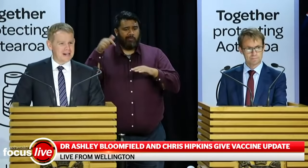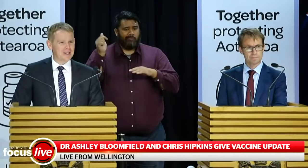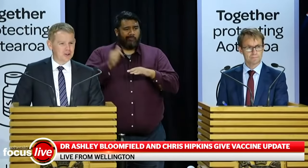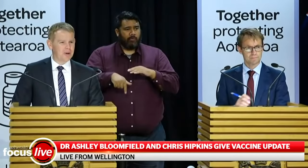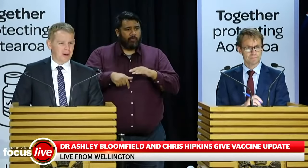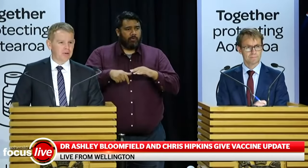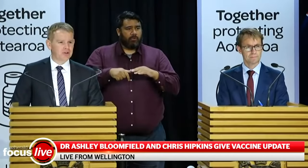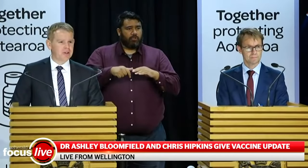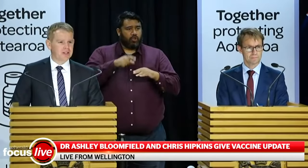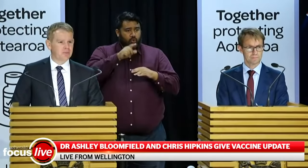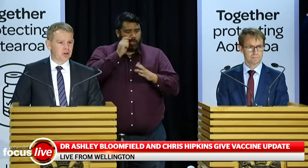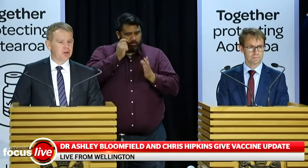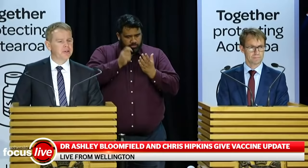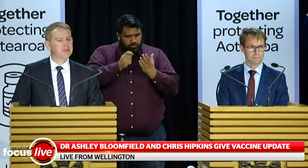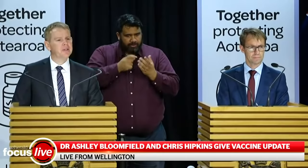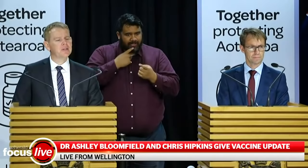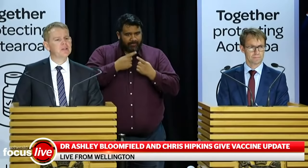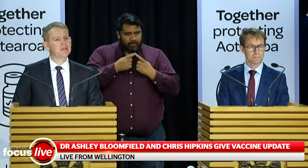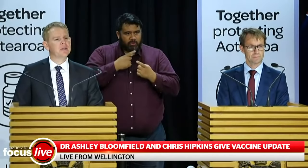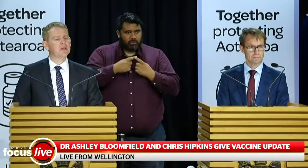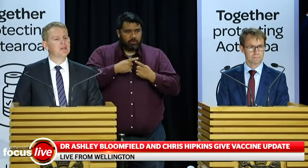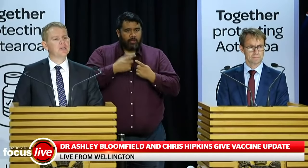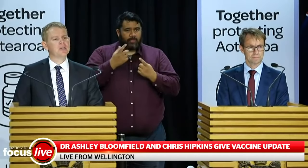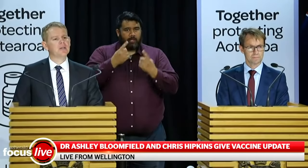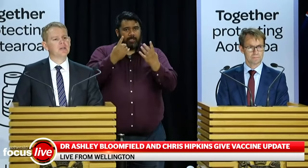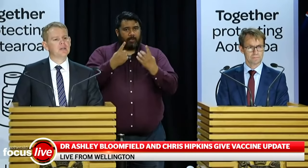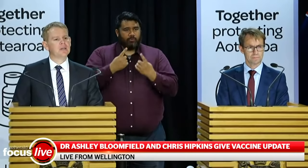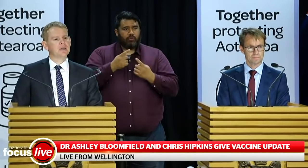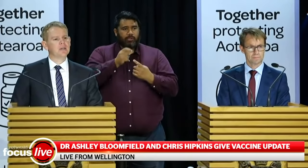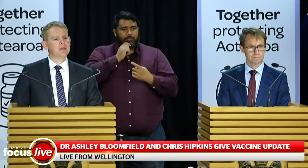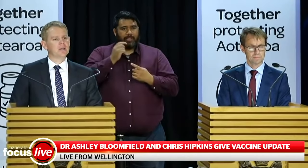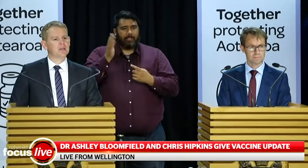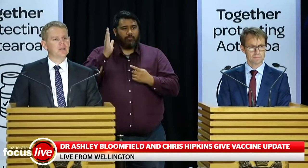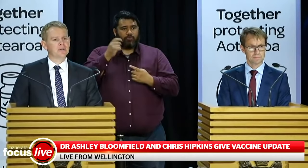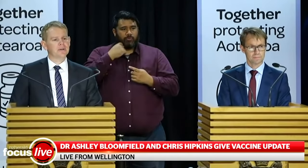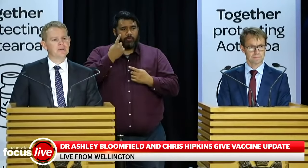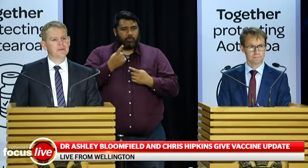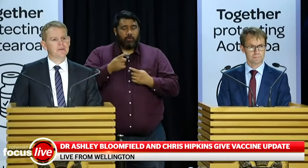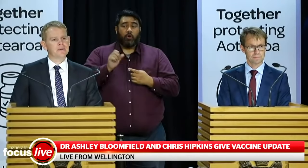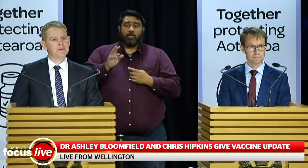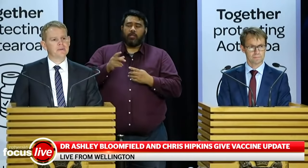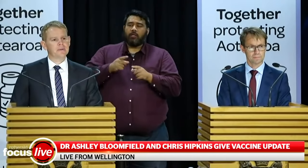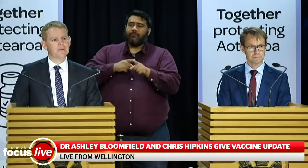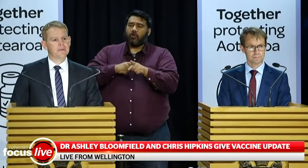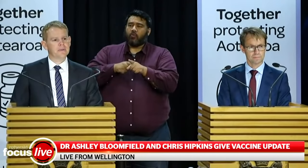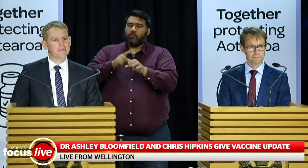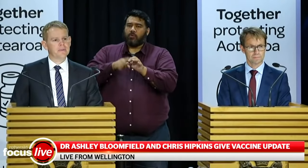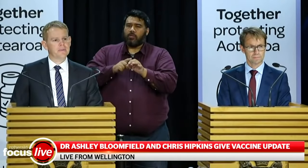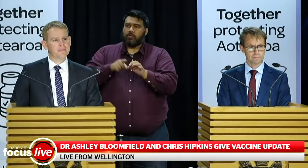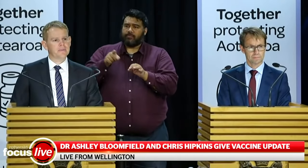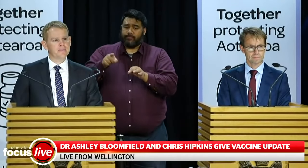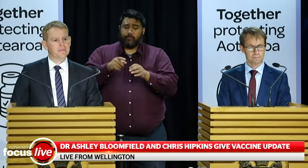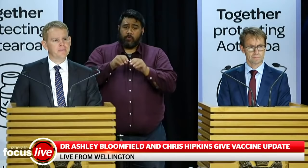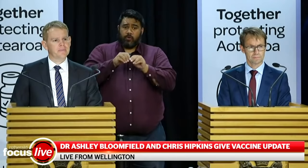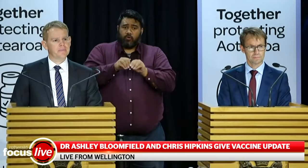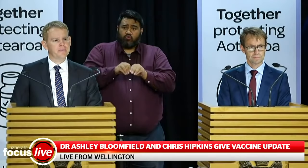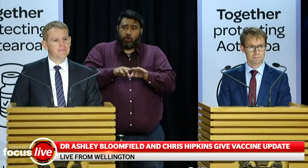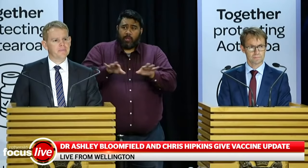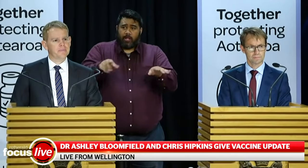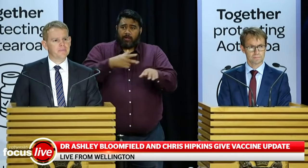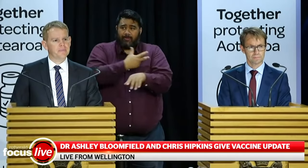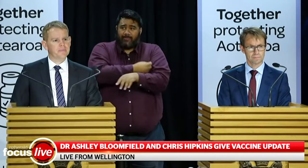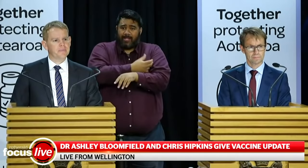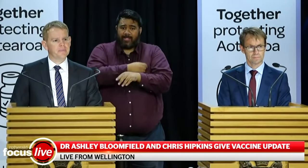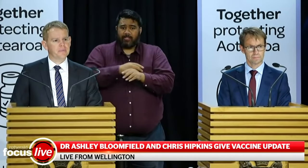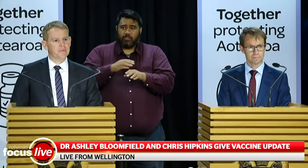of that data, you'll be able to do that tomorrow. My previous question, is the slowness of the rollout going to affect your longer term targets as to when